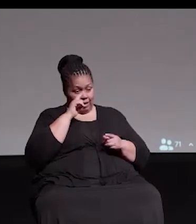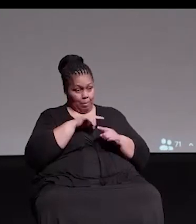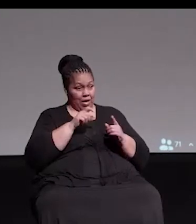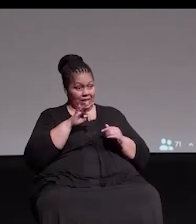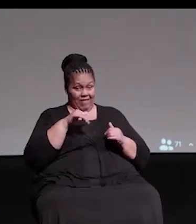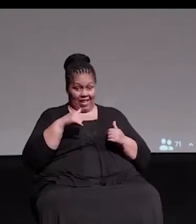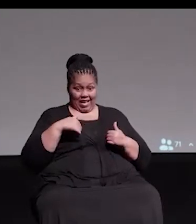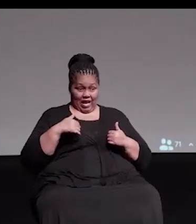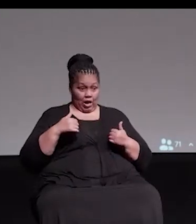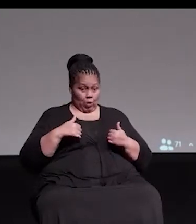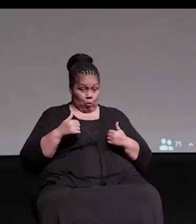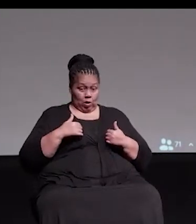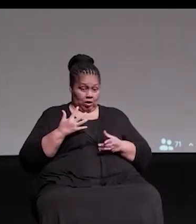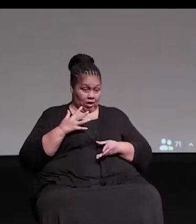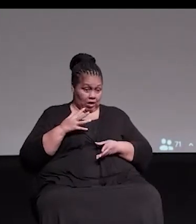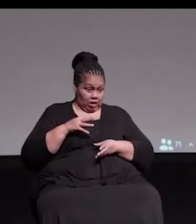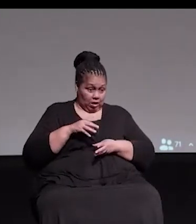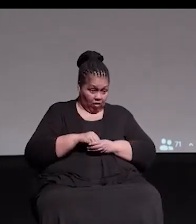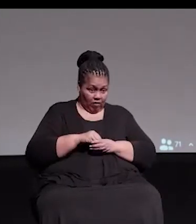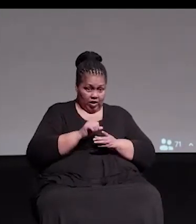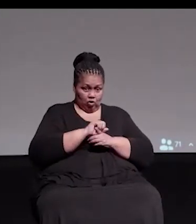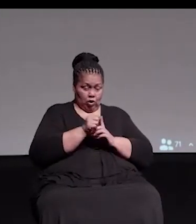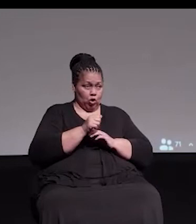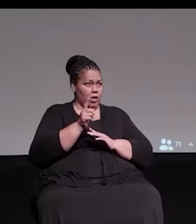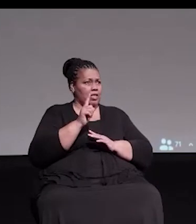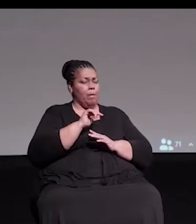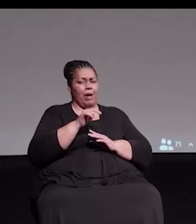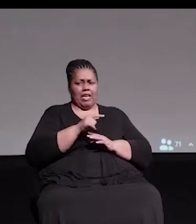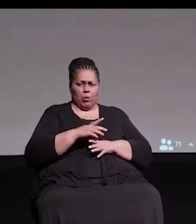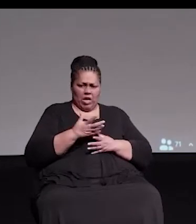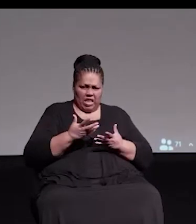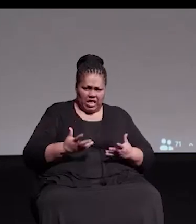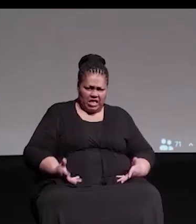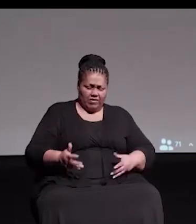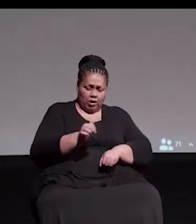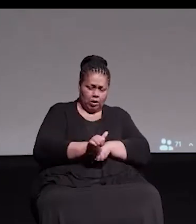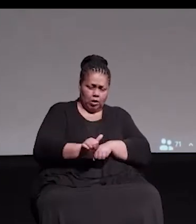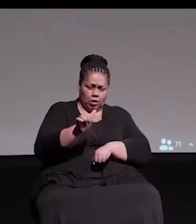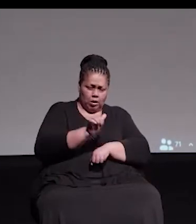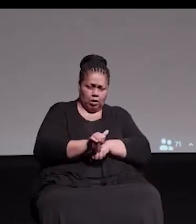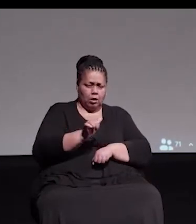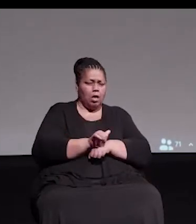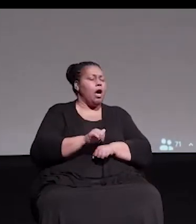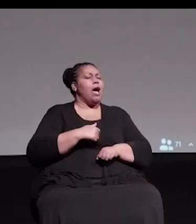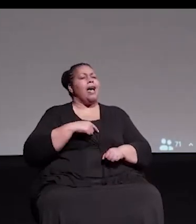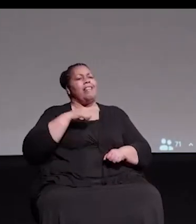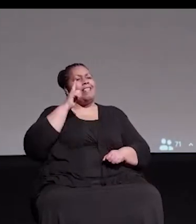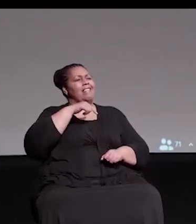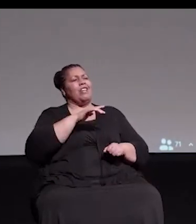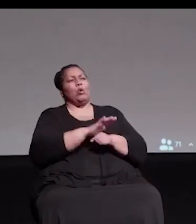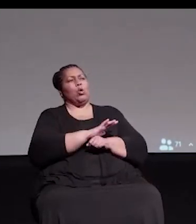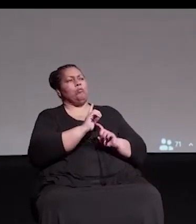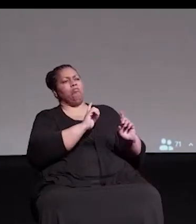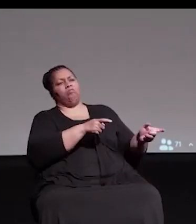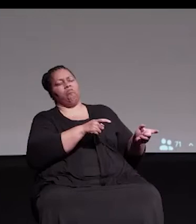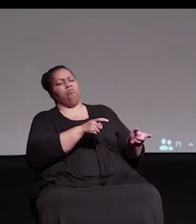I was coming into a situation where someone had spent a fair amount of time on, like, I totally think they should just be credited